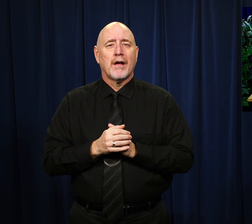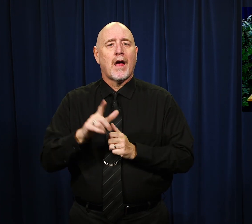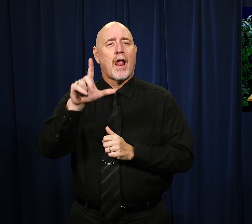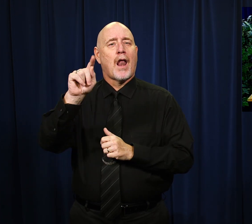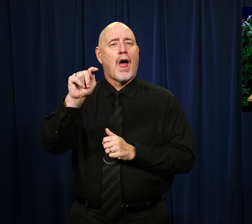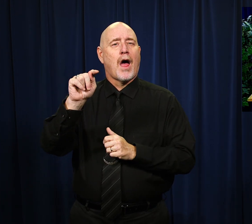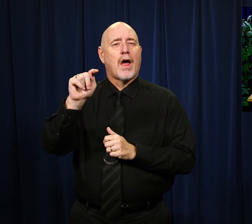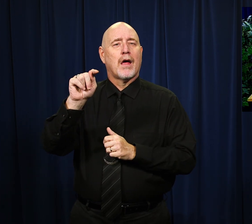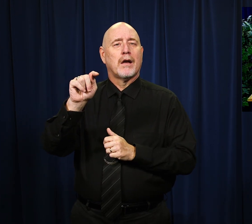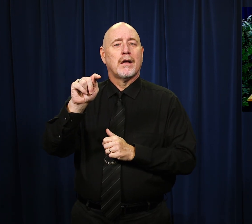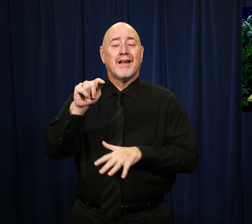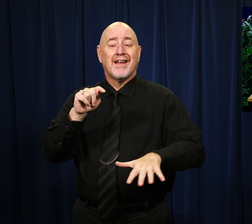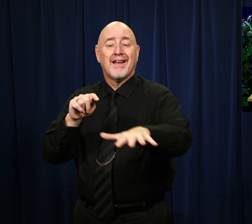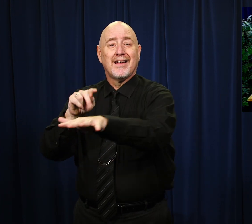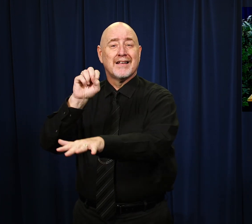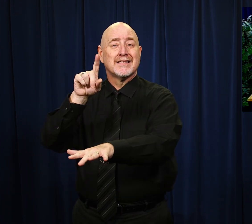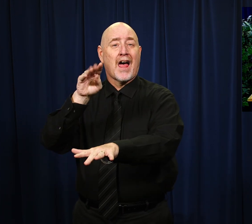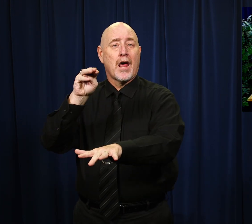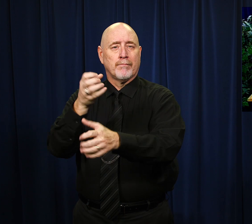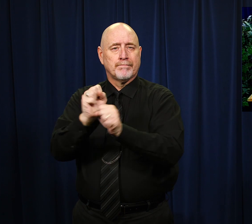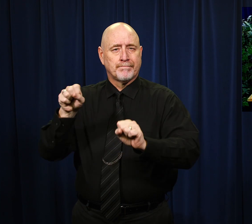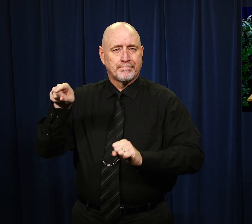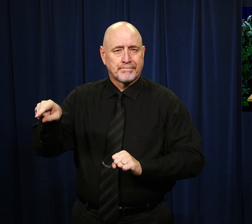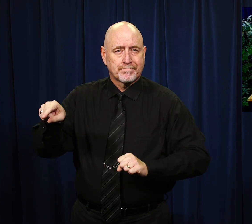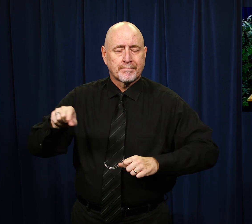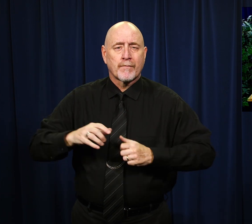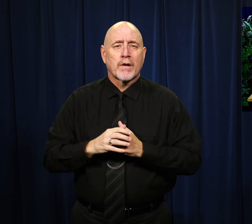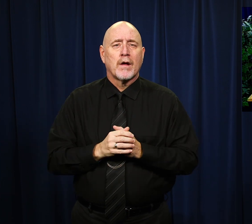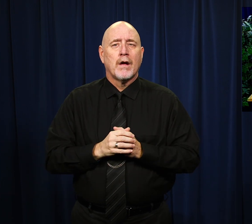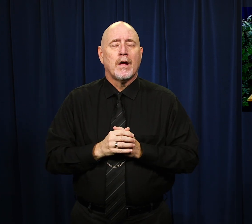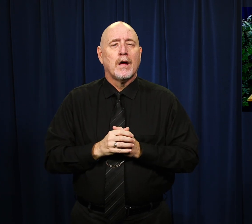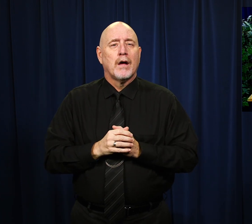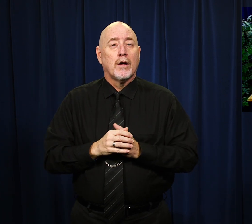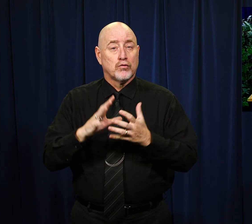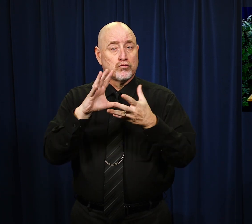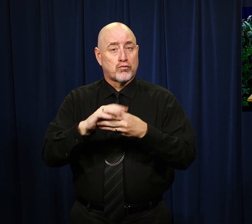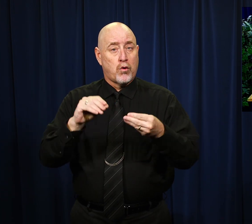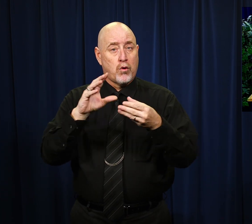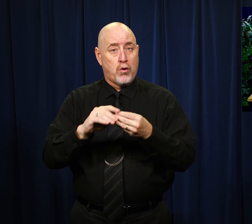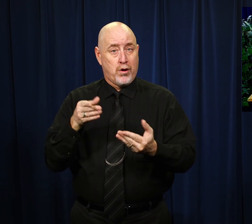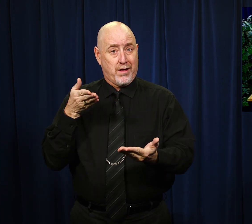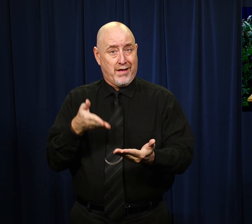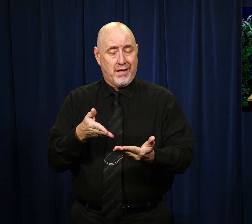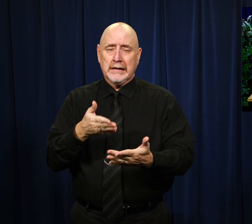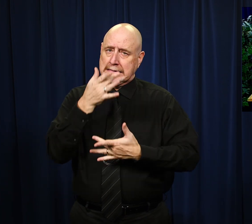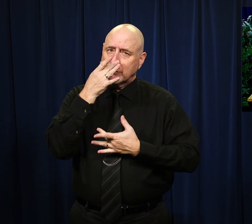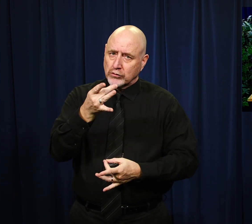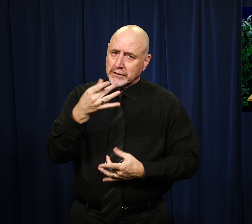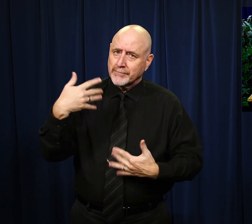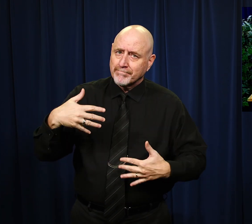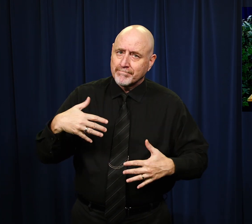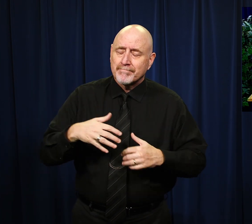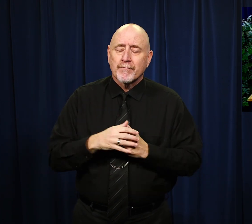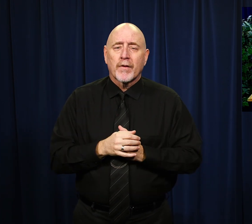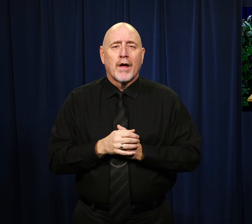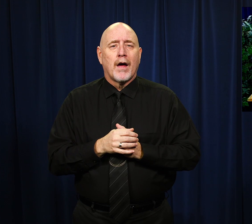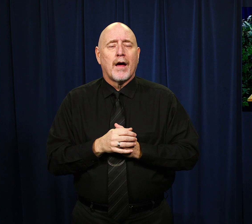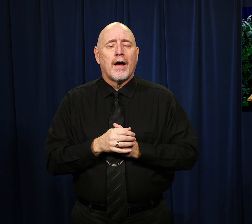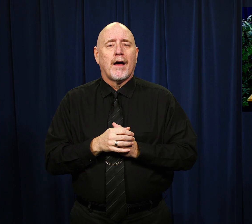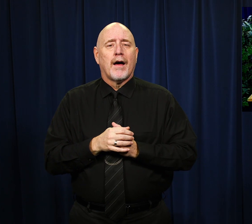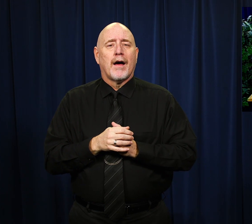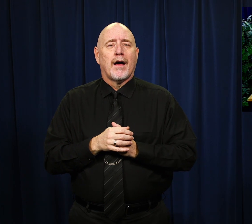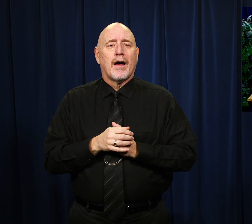Lot from Sodom. It's quite an interesting story that we have here, and I